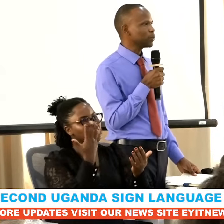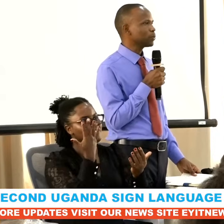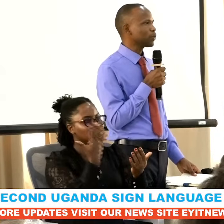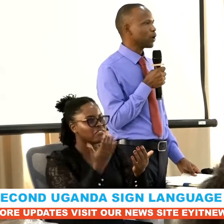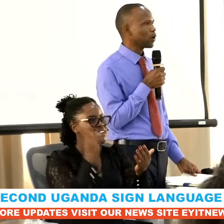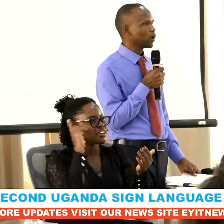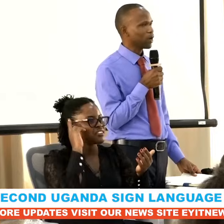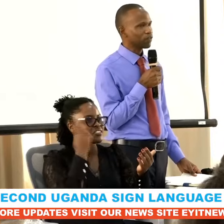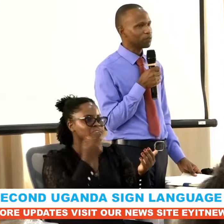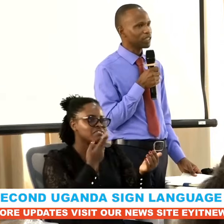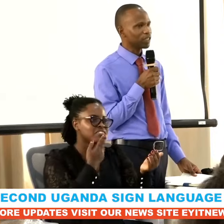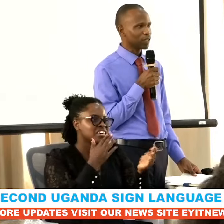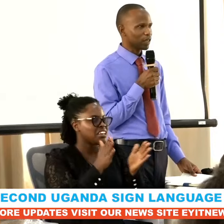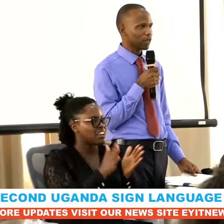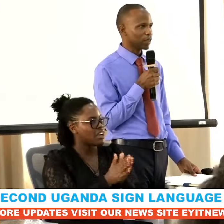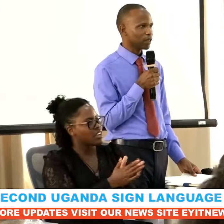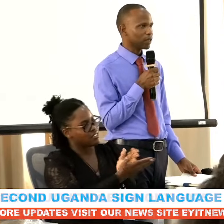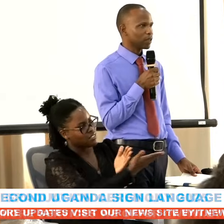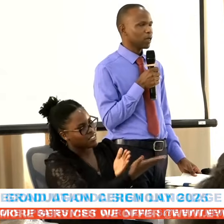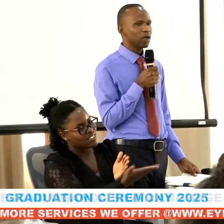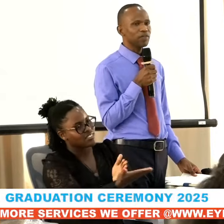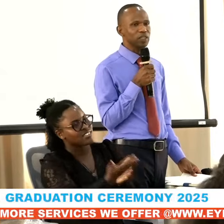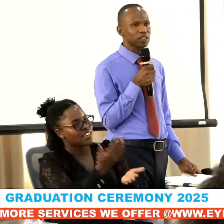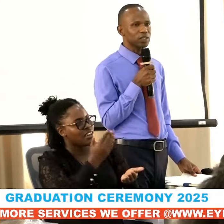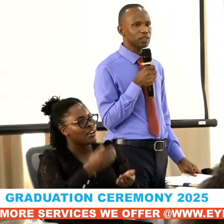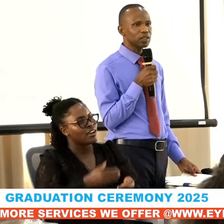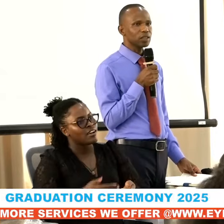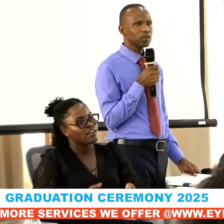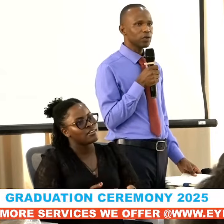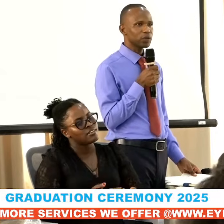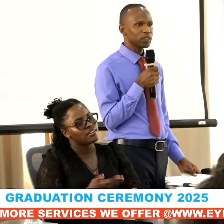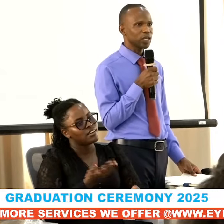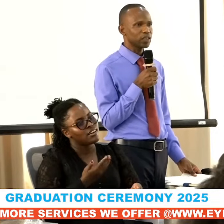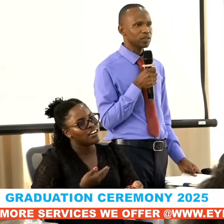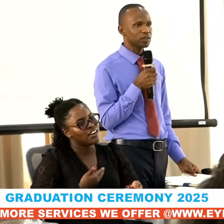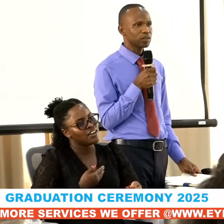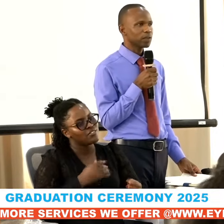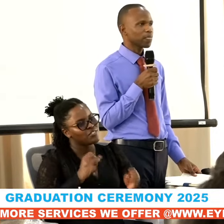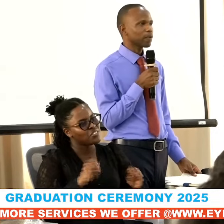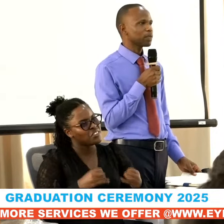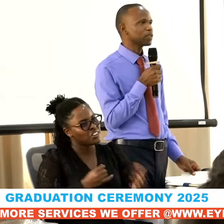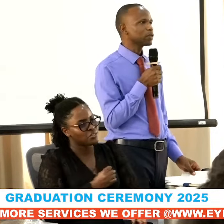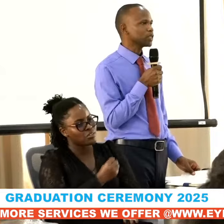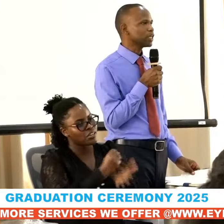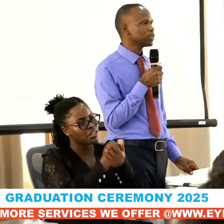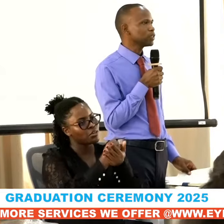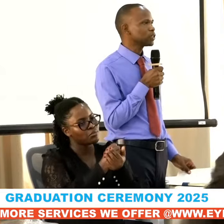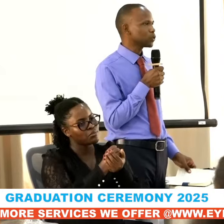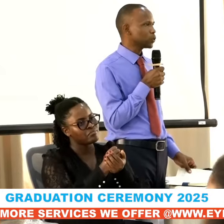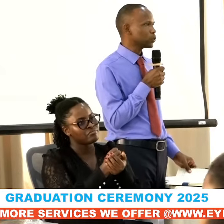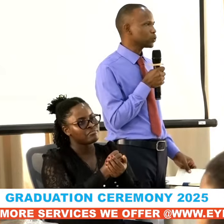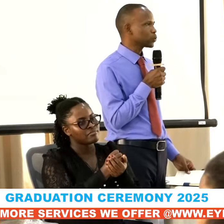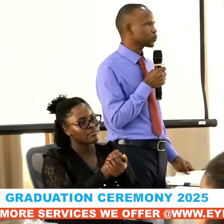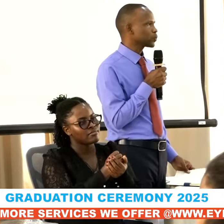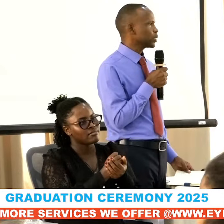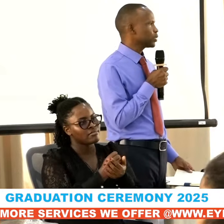these people have been there. I haven't seen Hussein, but Hussein is